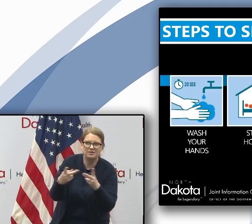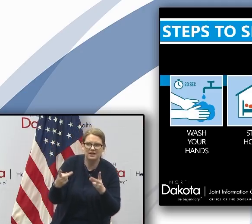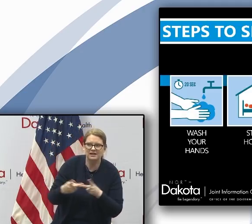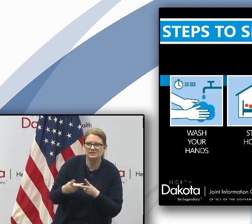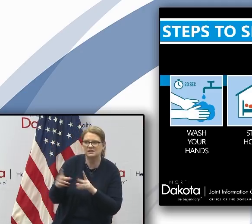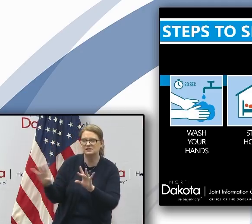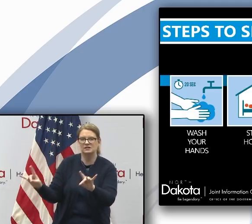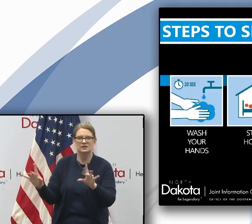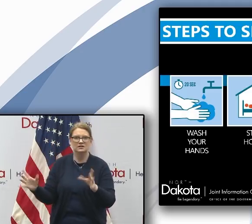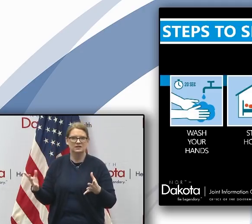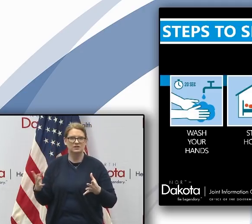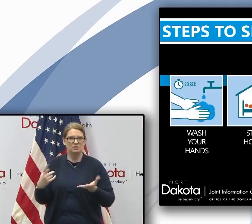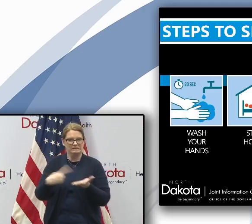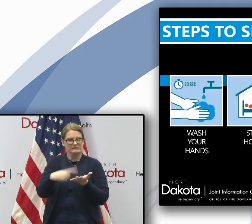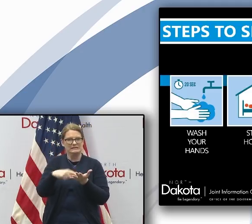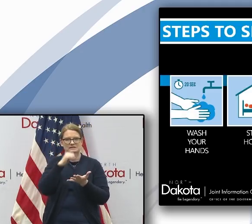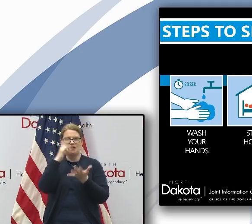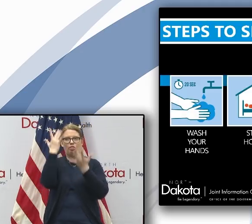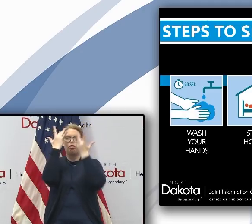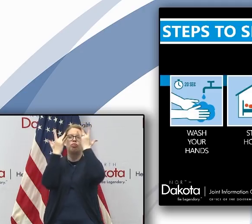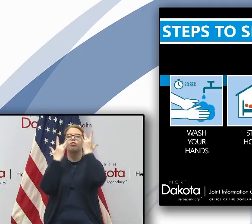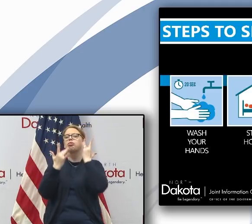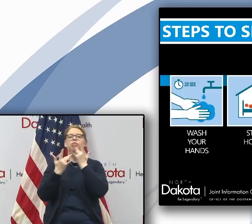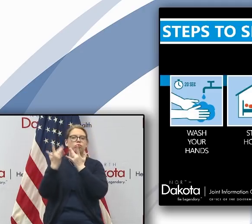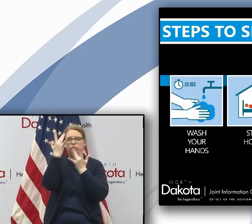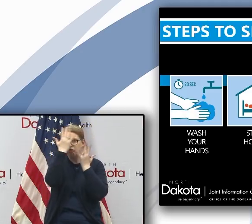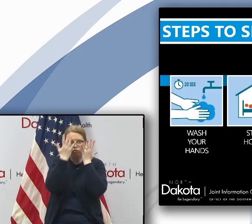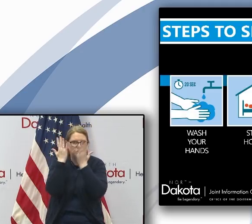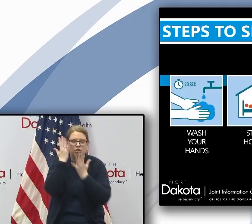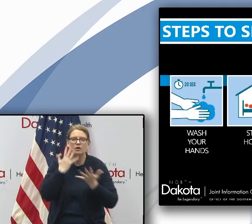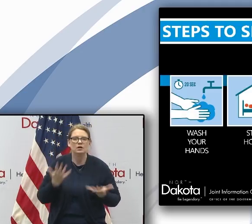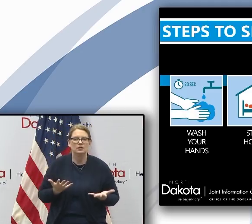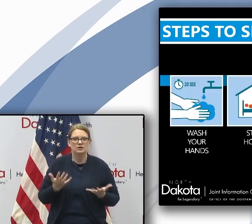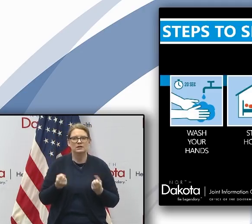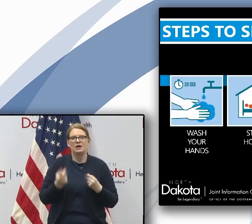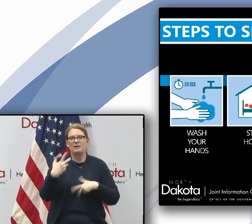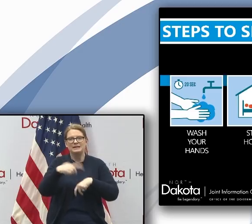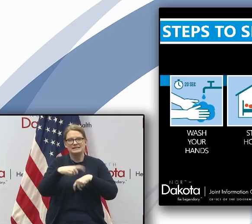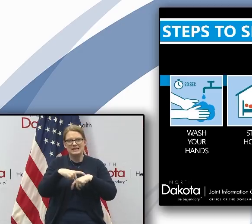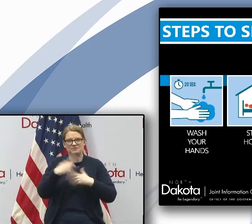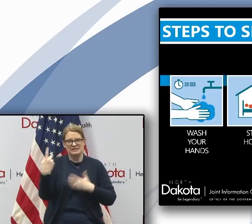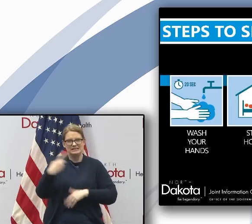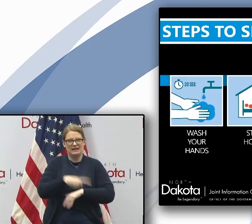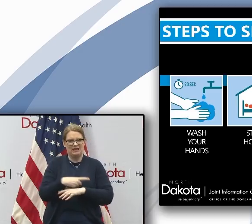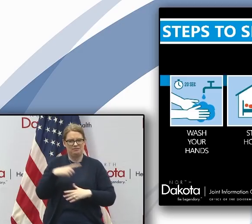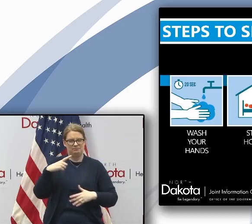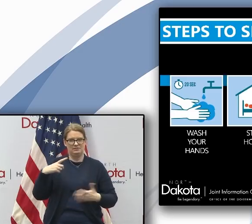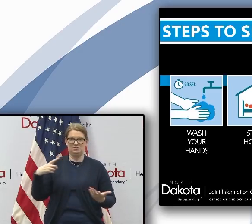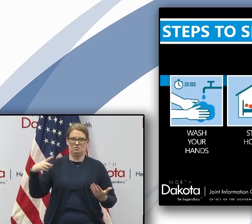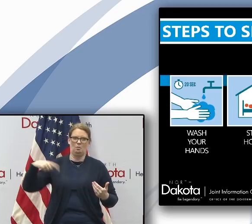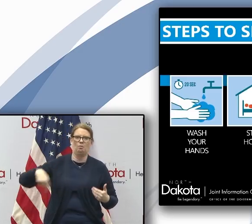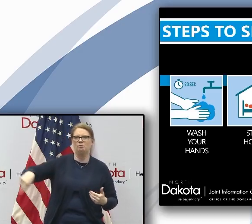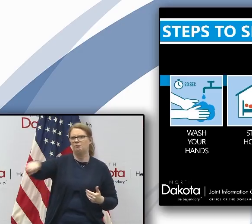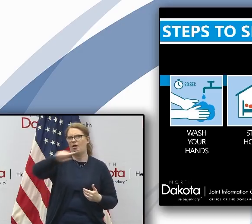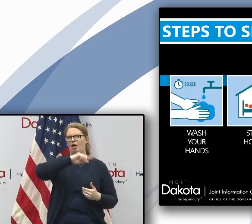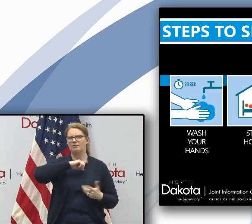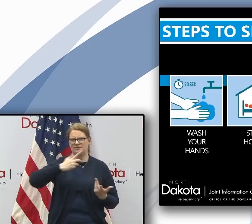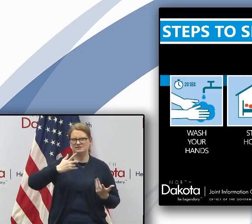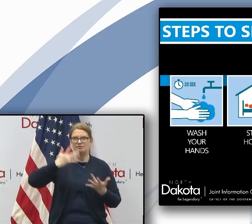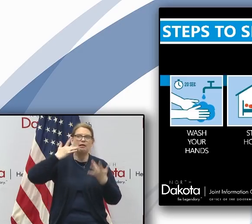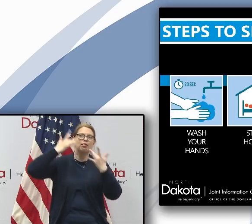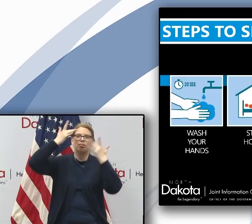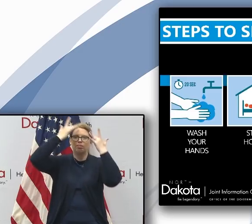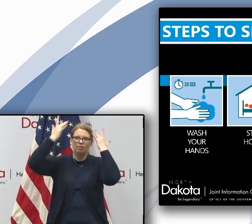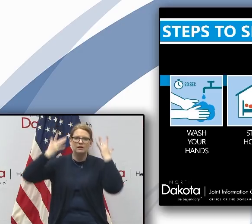our faces. There are lots of studies that have been out that show how many times a day all of us touch your face. It's a